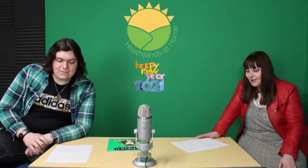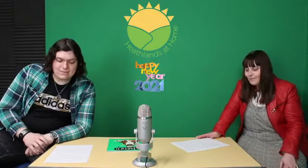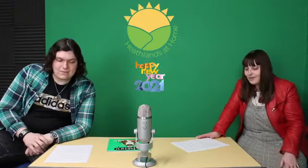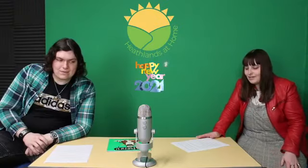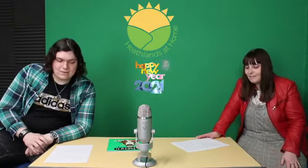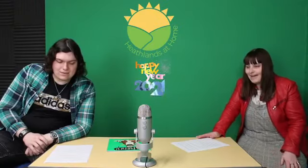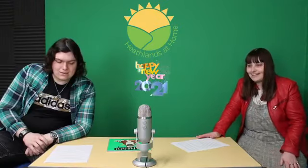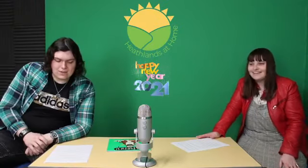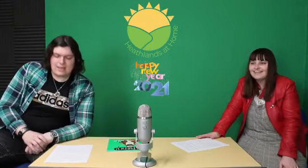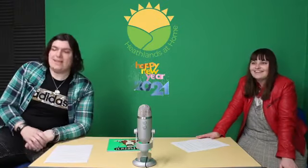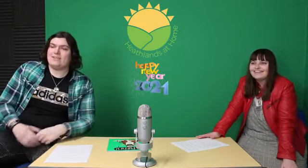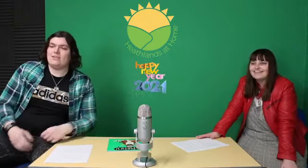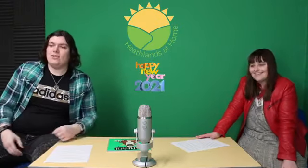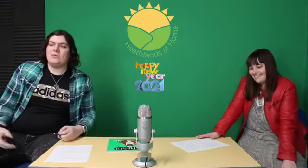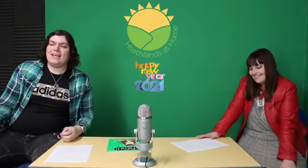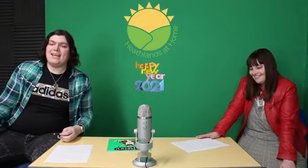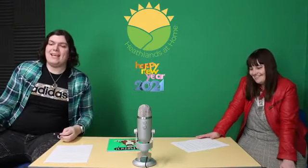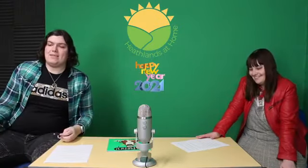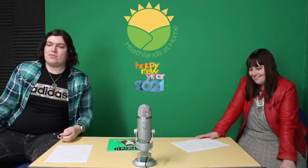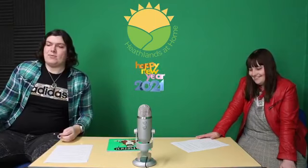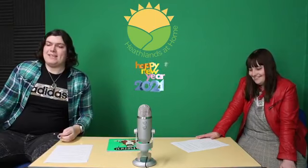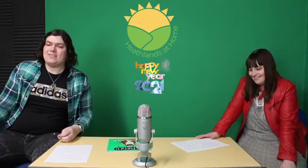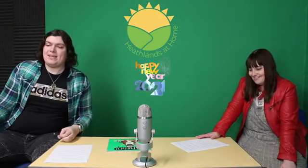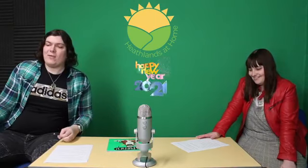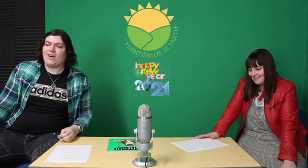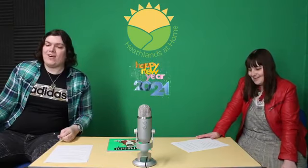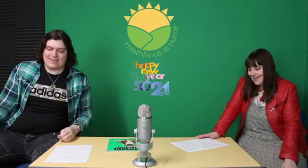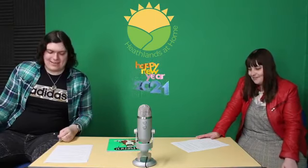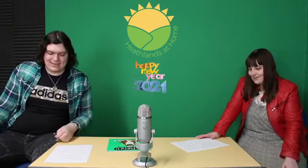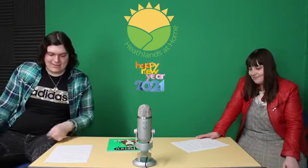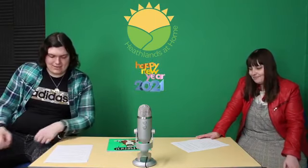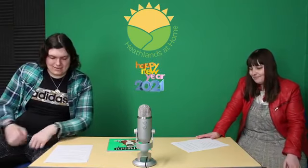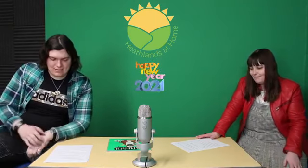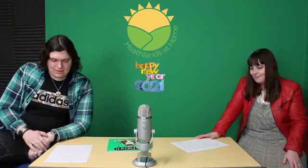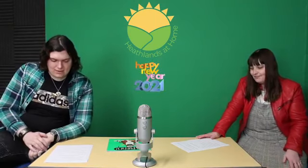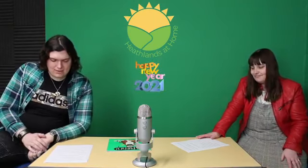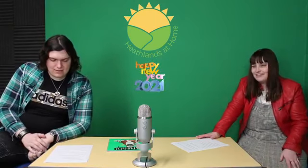Welcome back. It's a new year, 2021. And we have some great books to read to you.